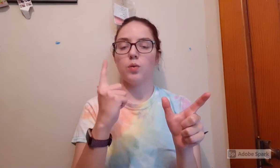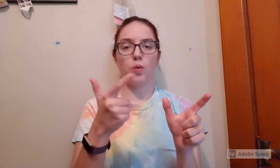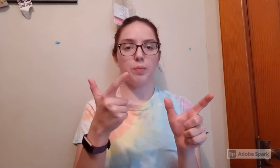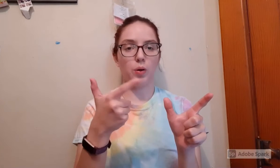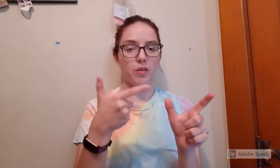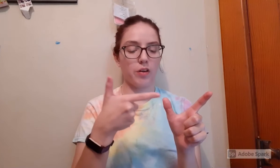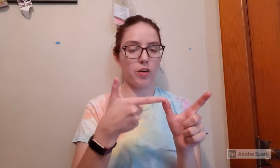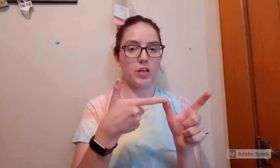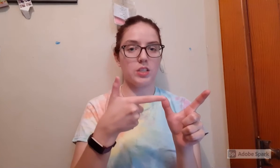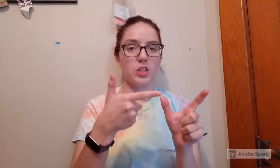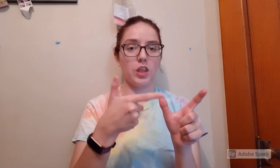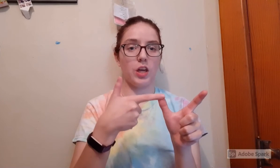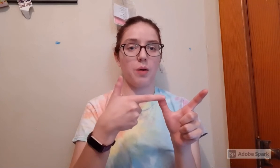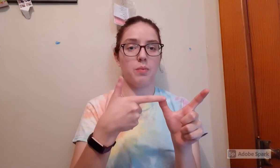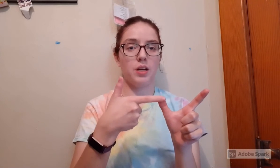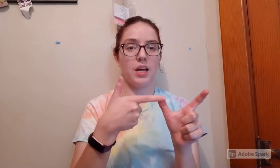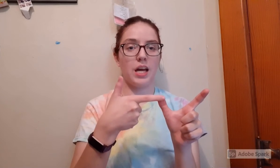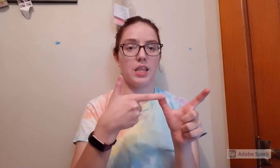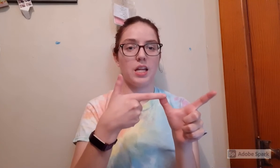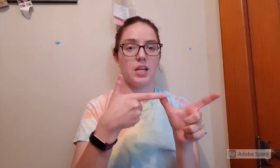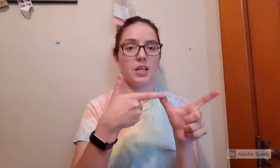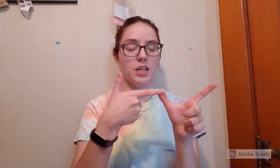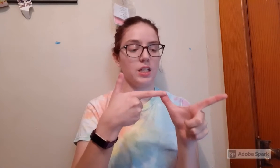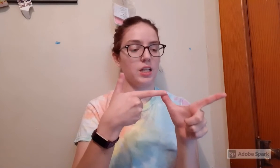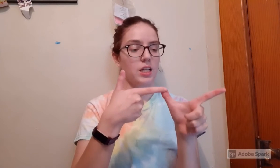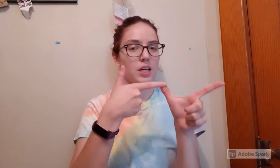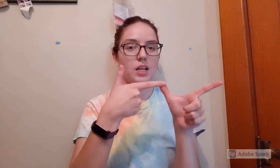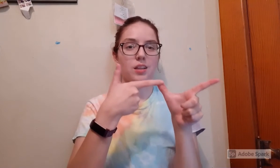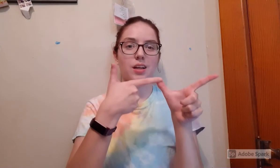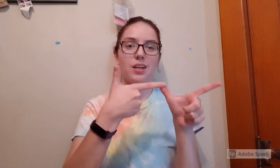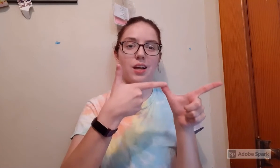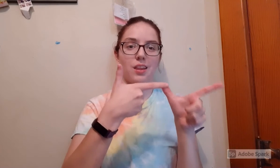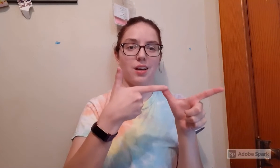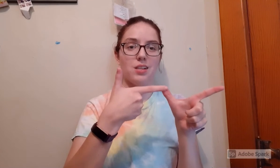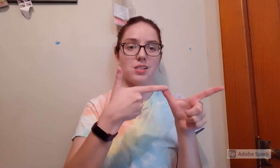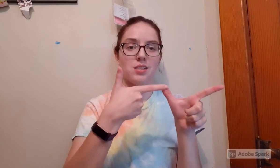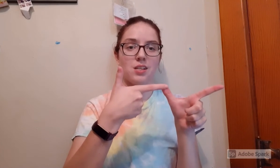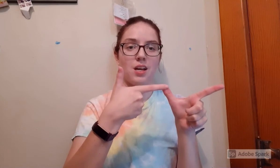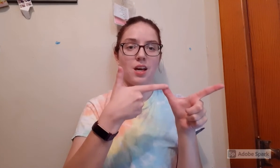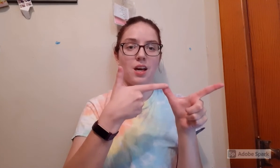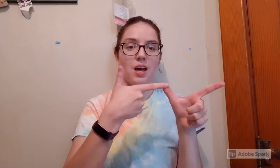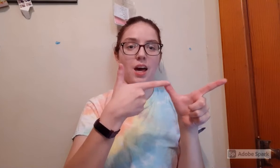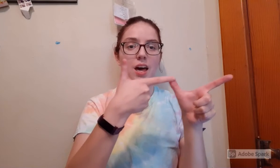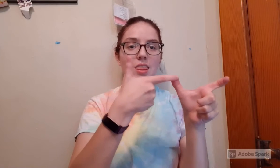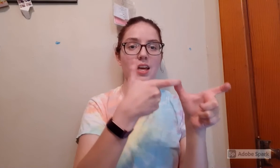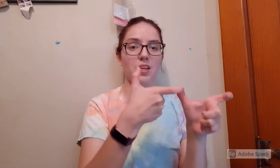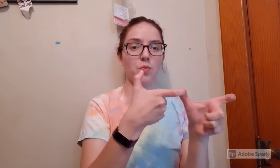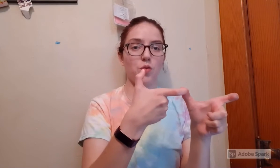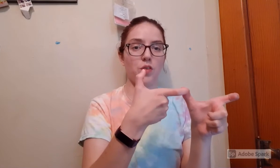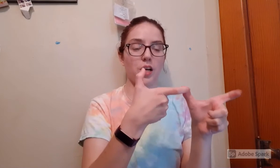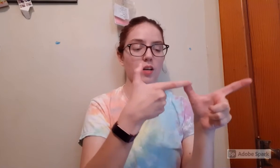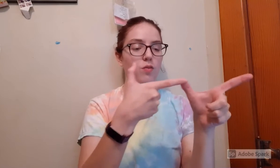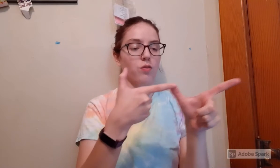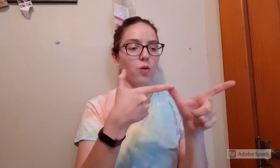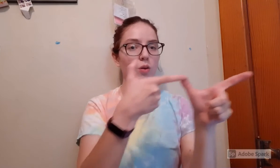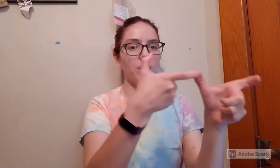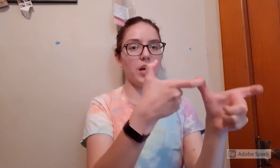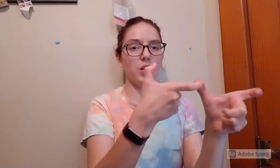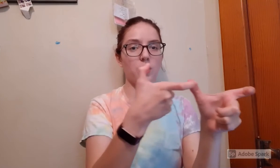One pointed finger is to the thumb, and then they're kind of like this, and then you move it kind of forward, and you kind